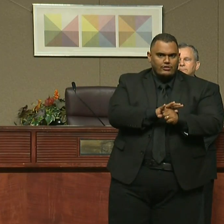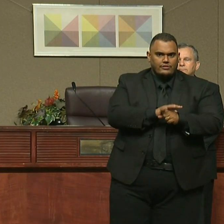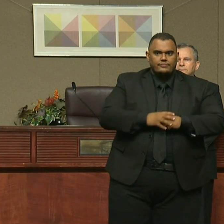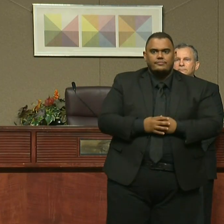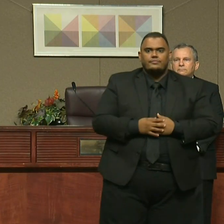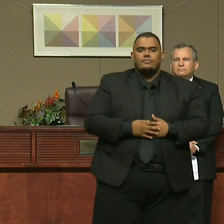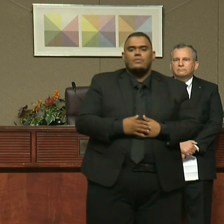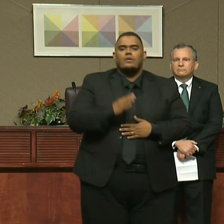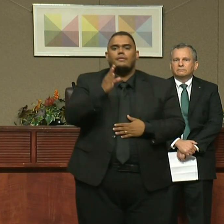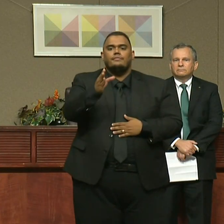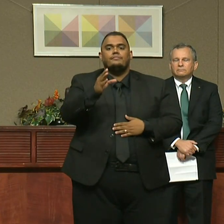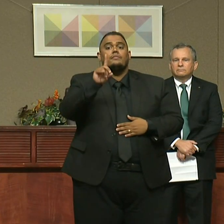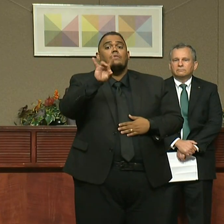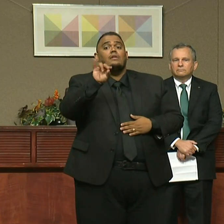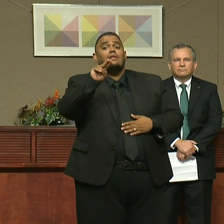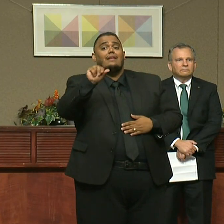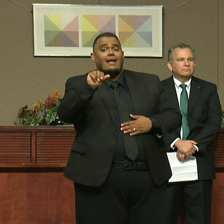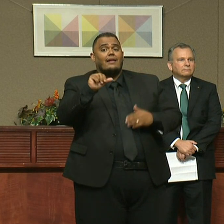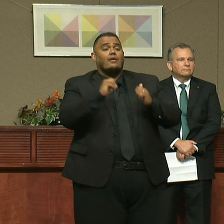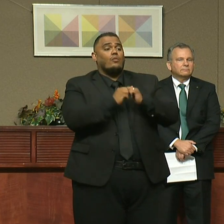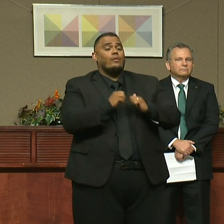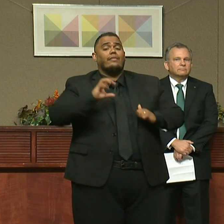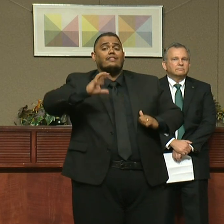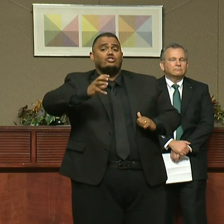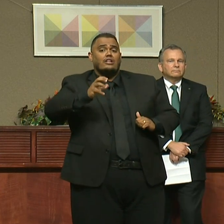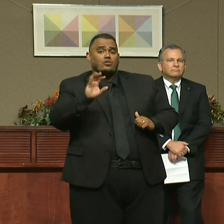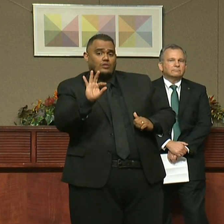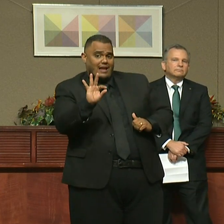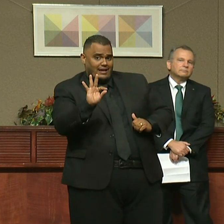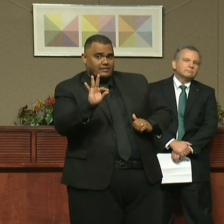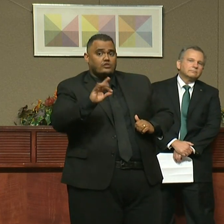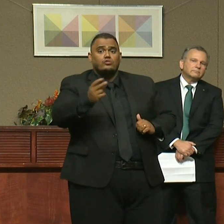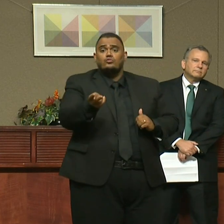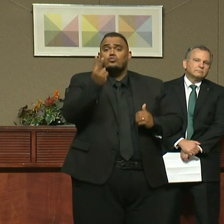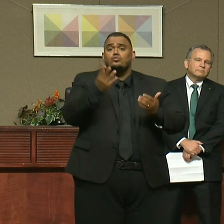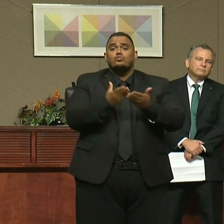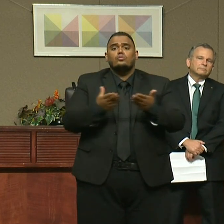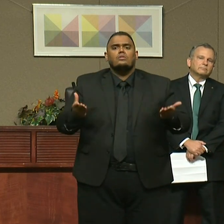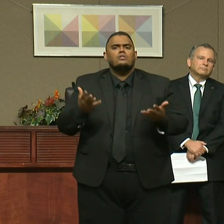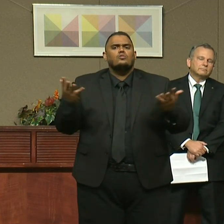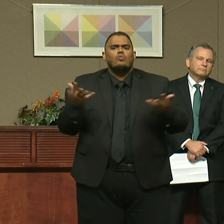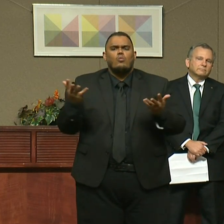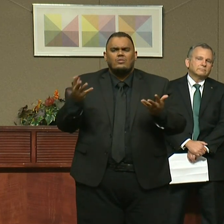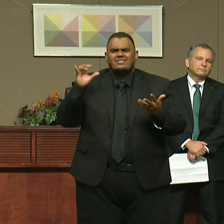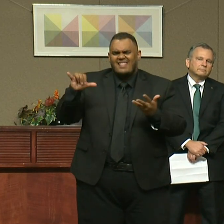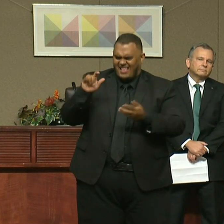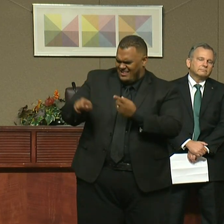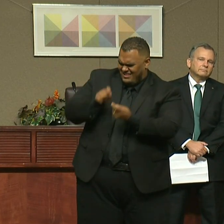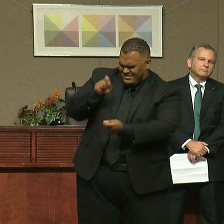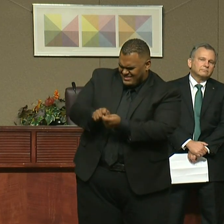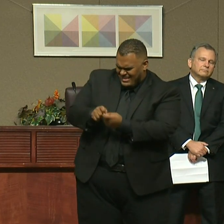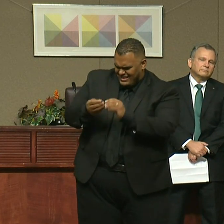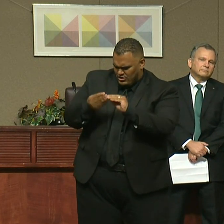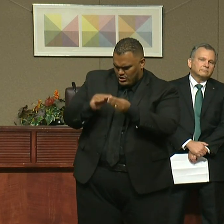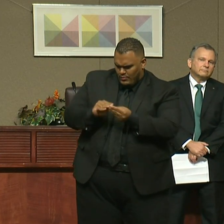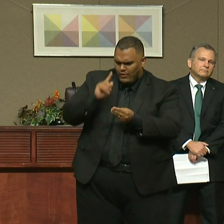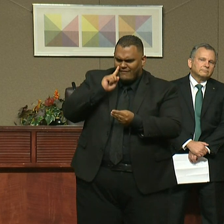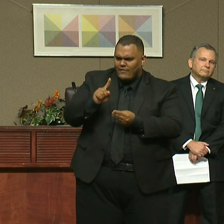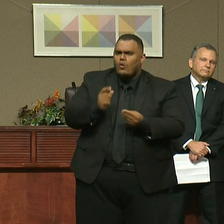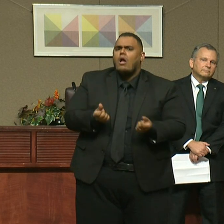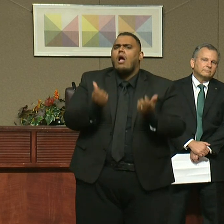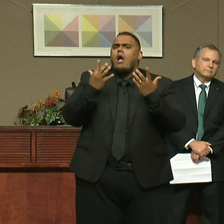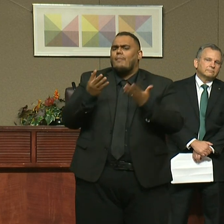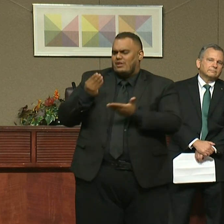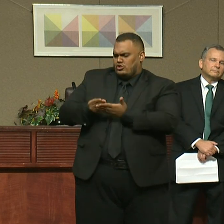Deanna Albritton, Channel 9. 2 things. One, what was that exact number for the amount of TDT revenues